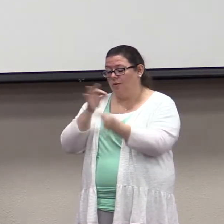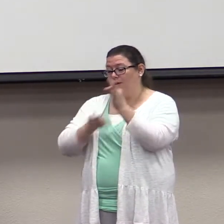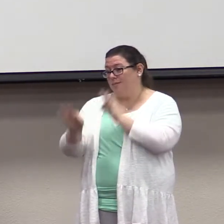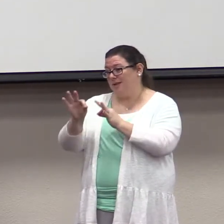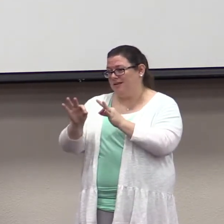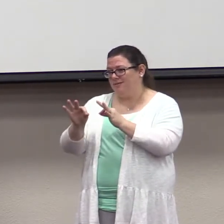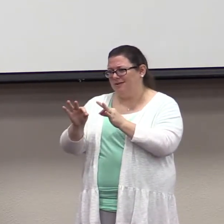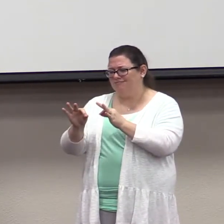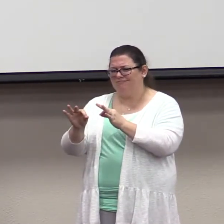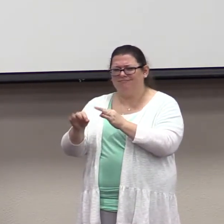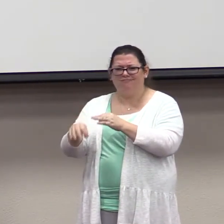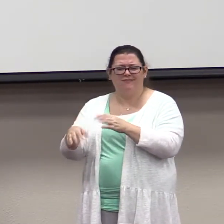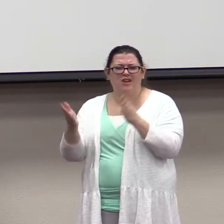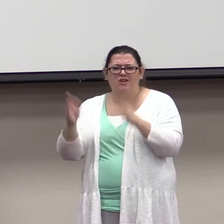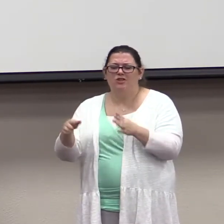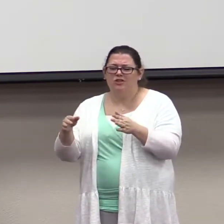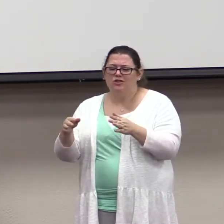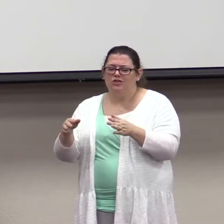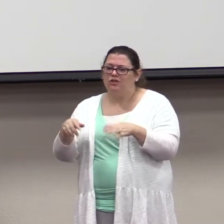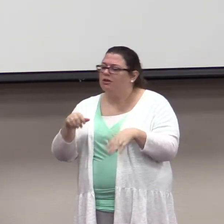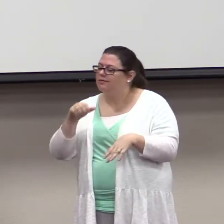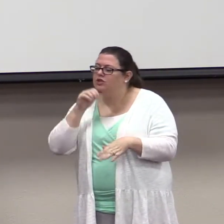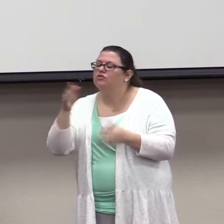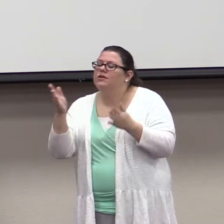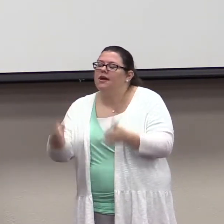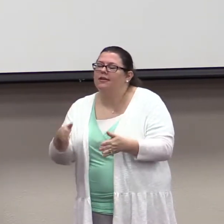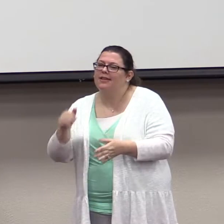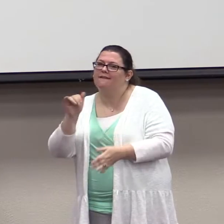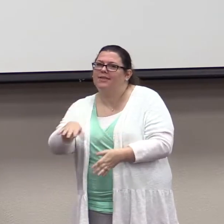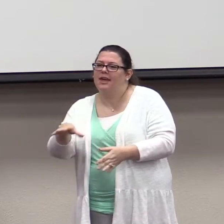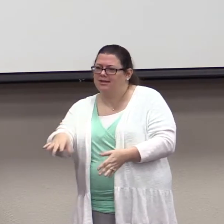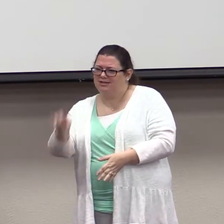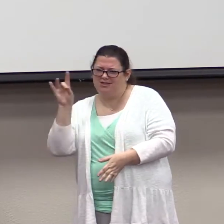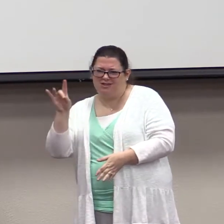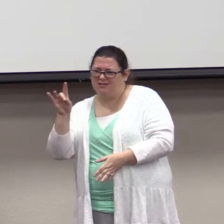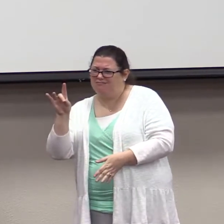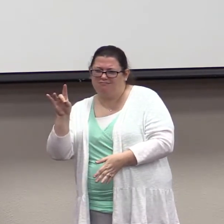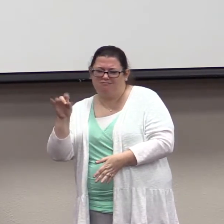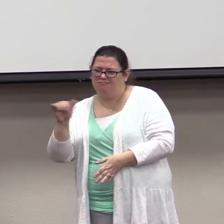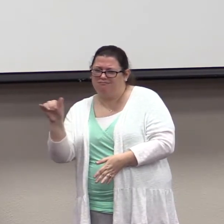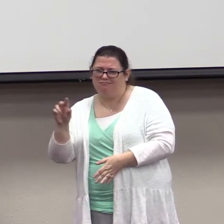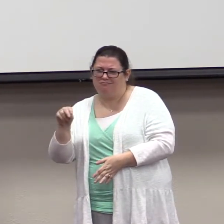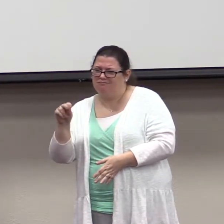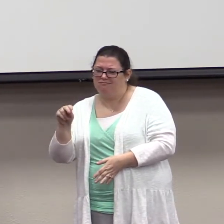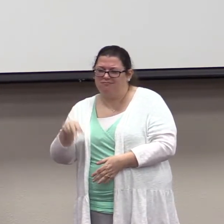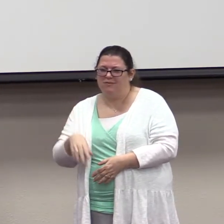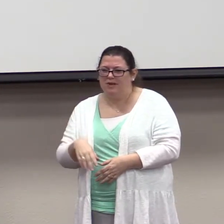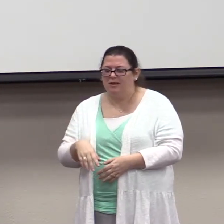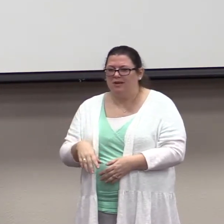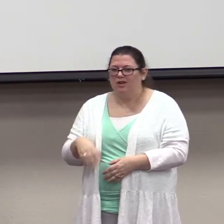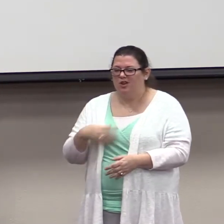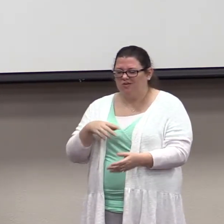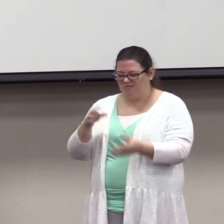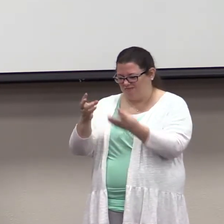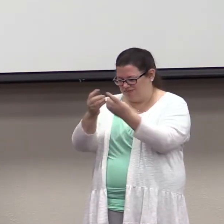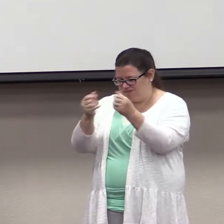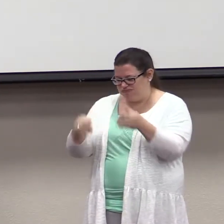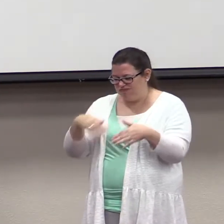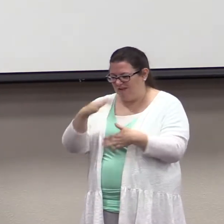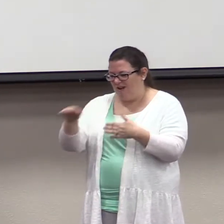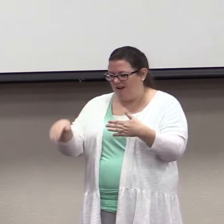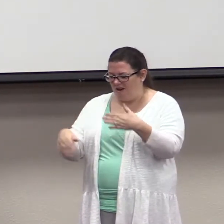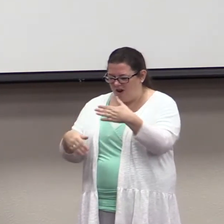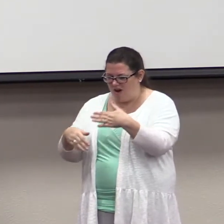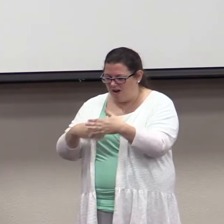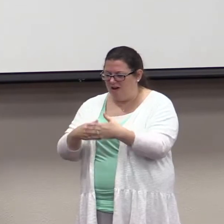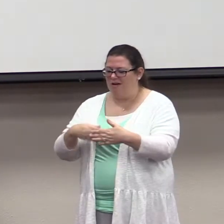you wouldn't choose seize the initiative and ruin all the progress that you have made. The last thing that we